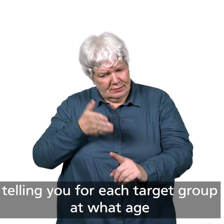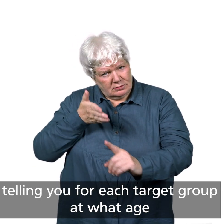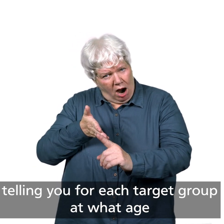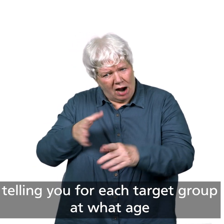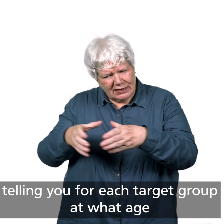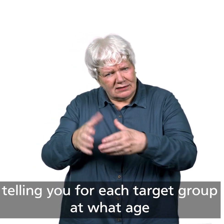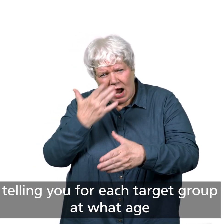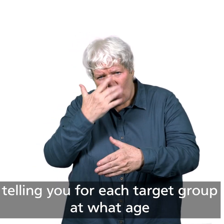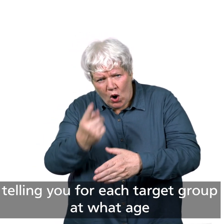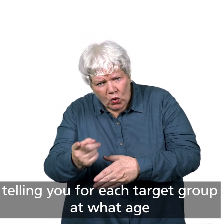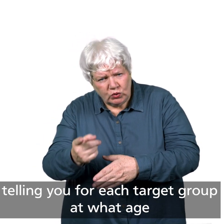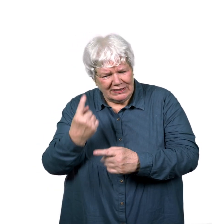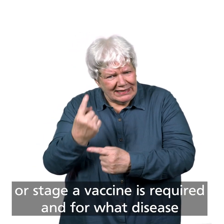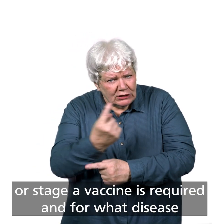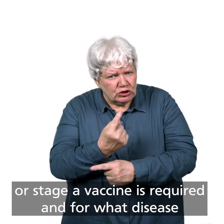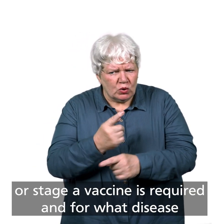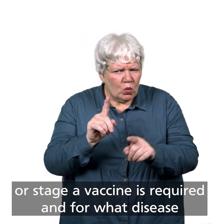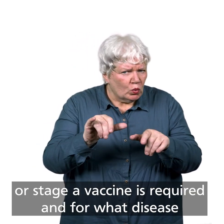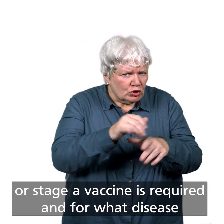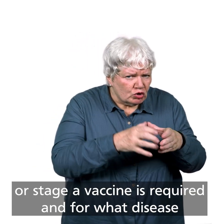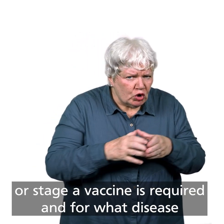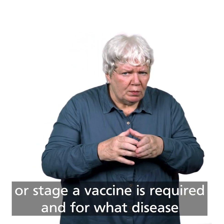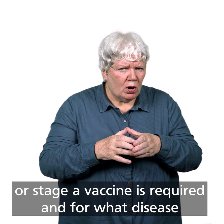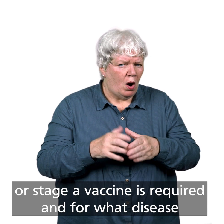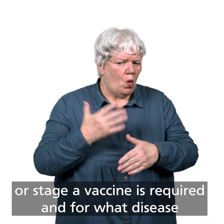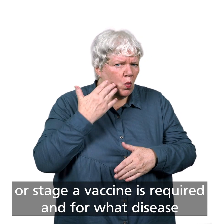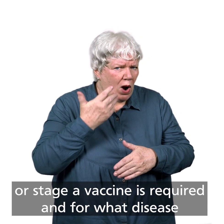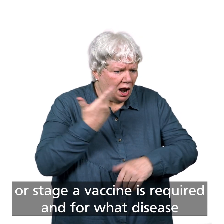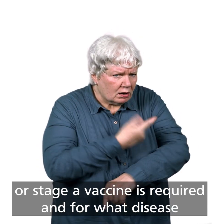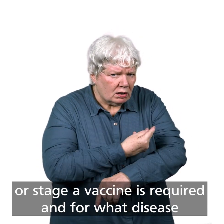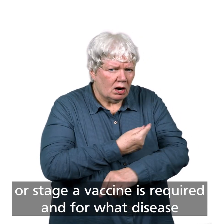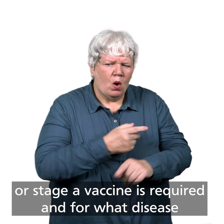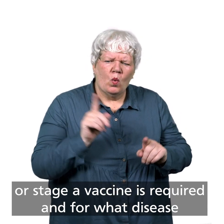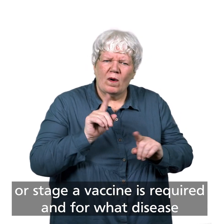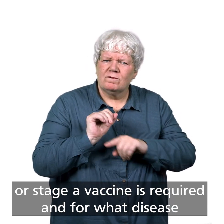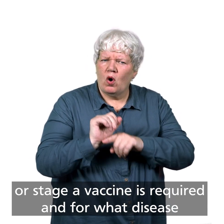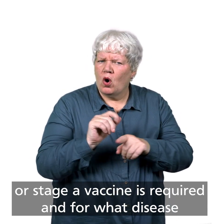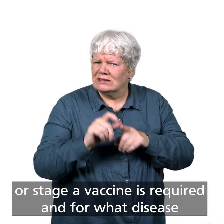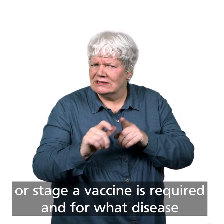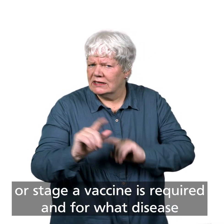telling you for each target group at what age or stage a vaccine is required and for what disease.